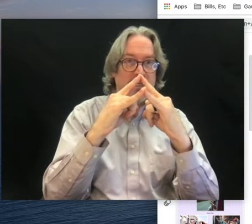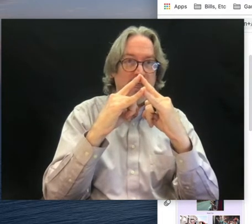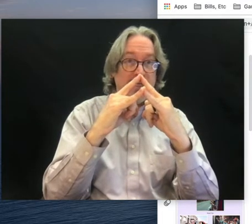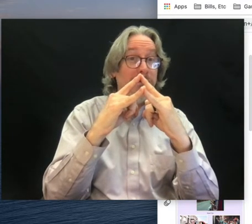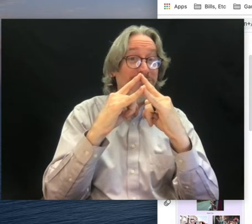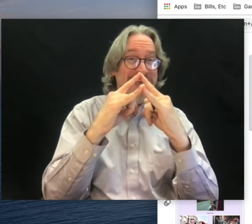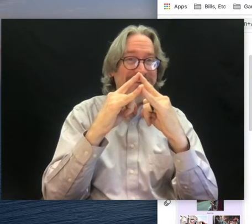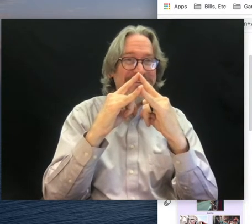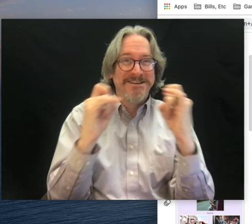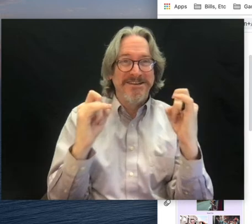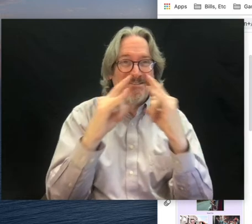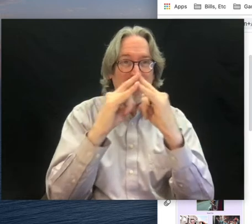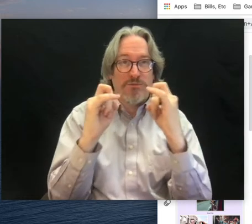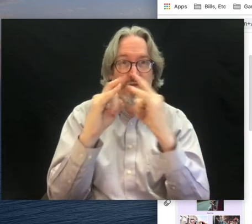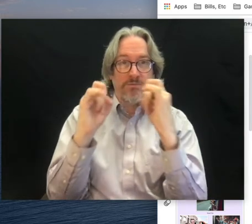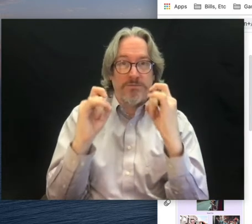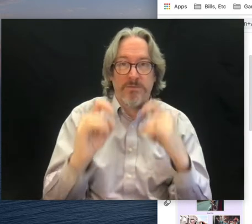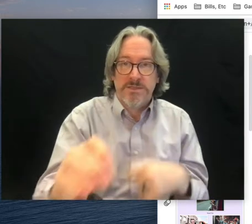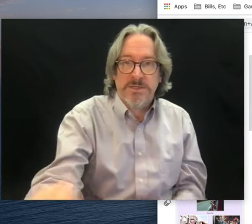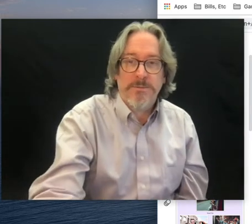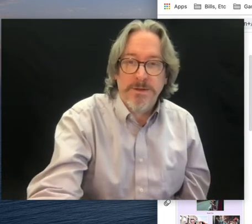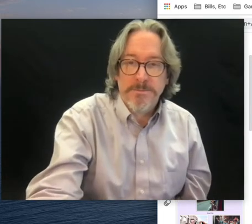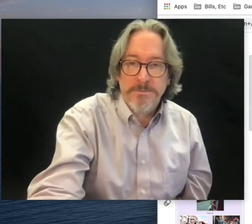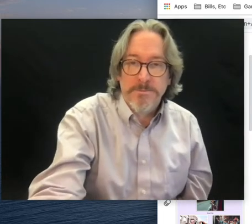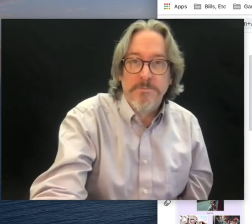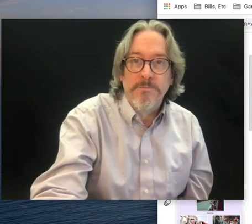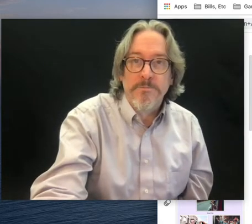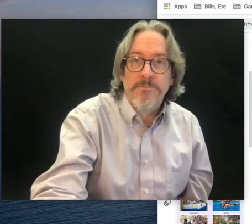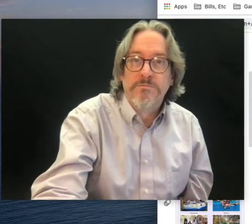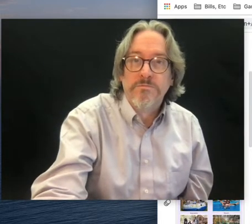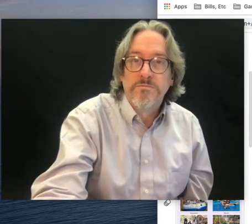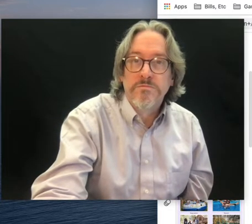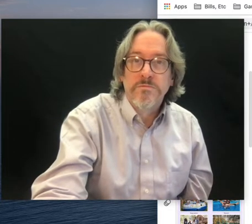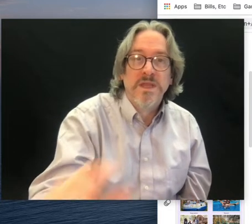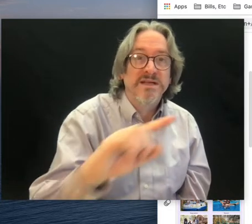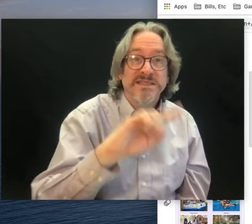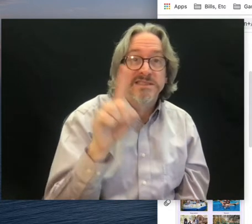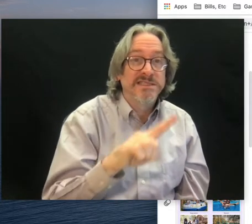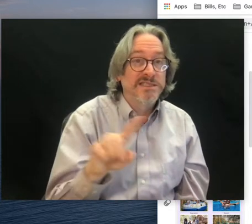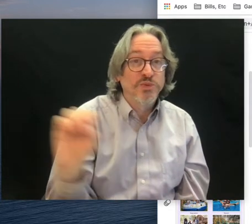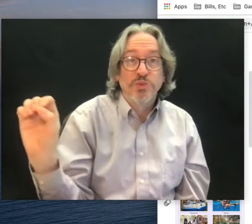the skeleton of a tent, right? Camping.